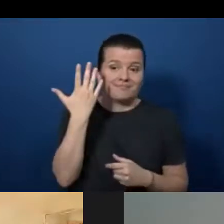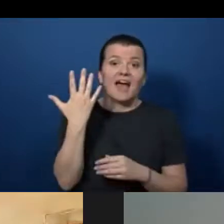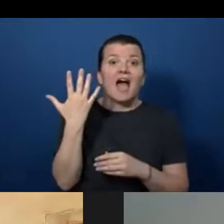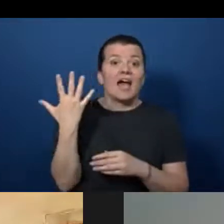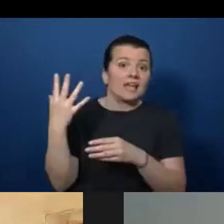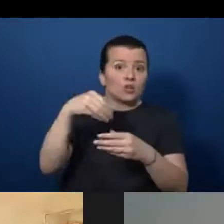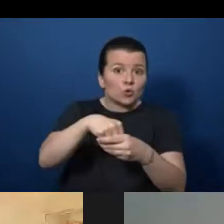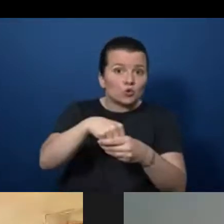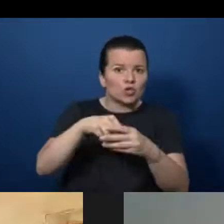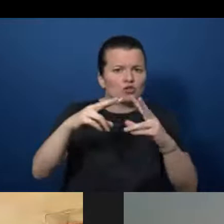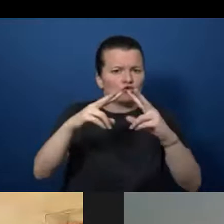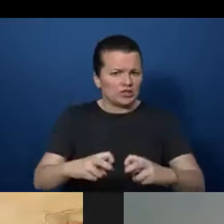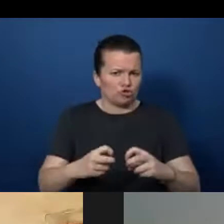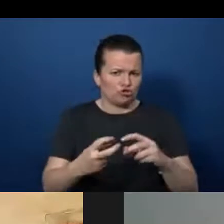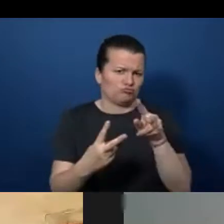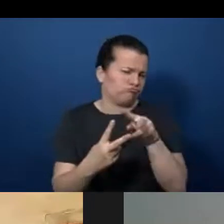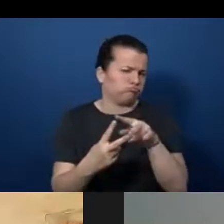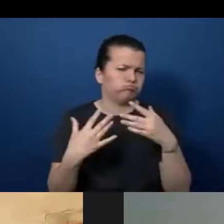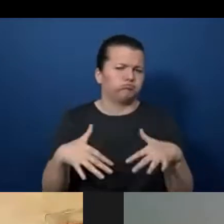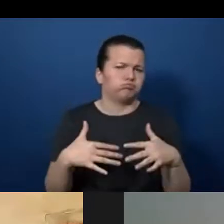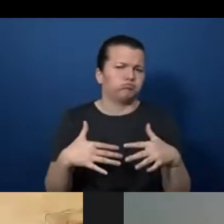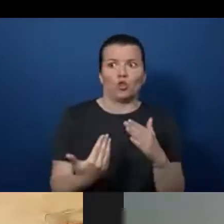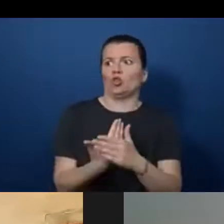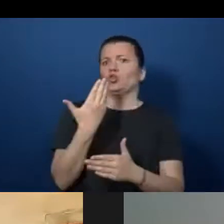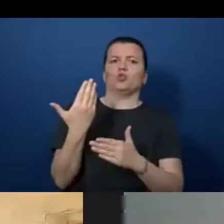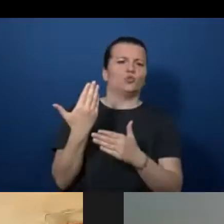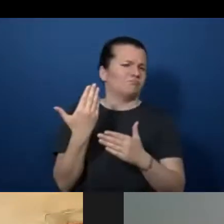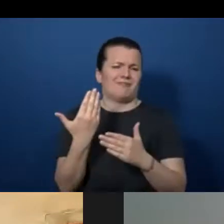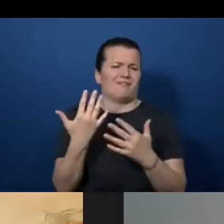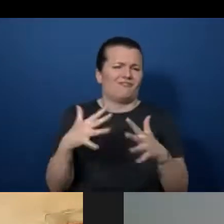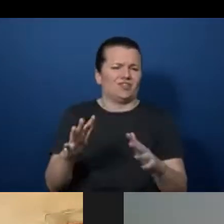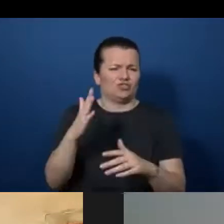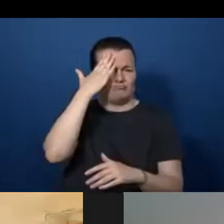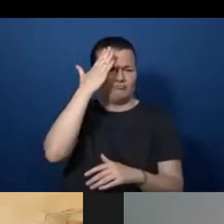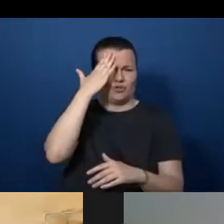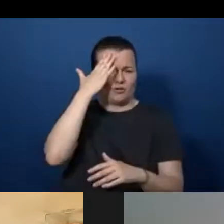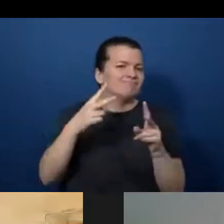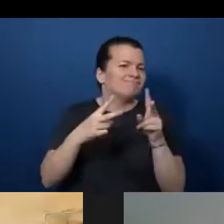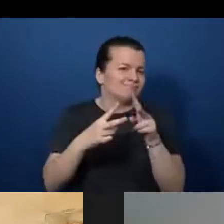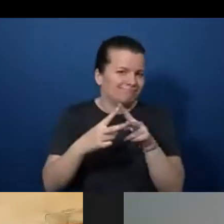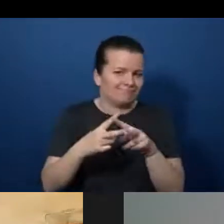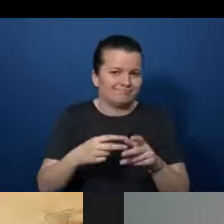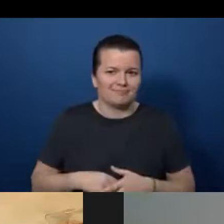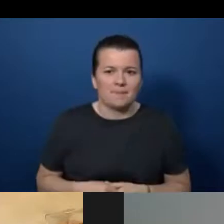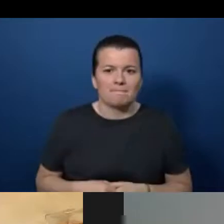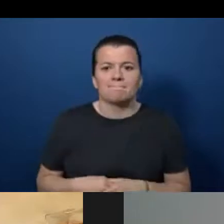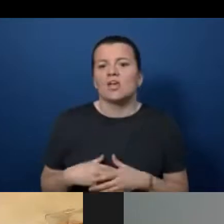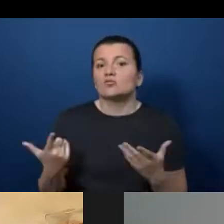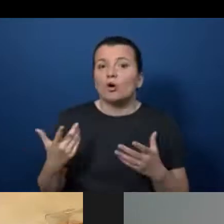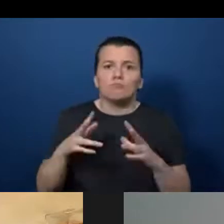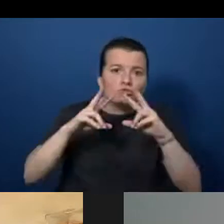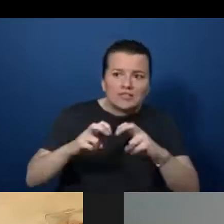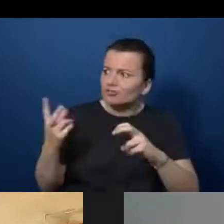new concepts and practices in social science. Thanks to participatory research,